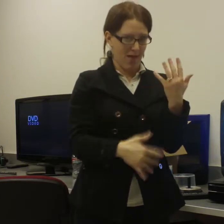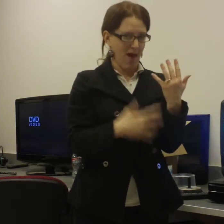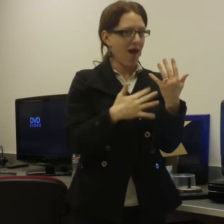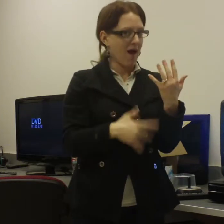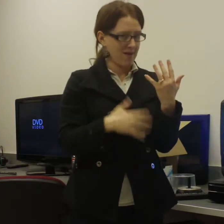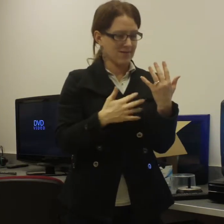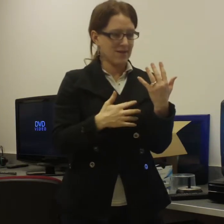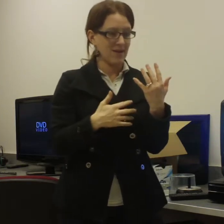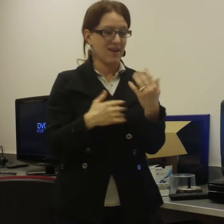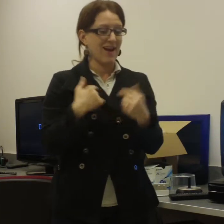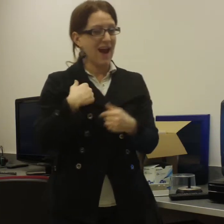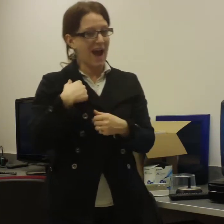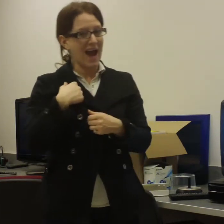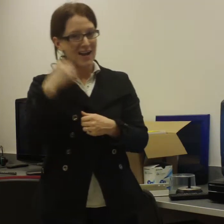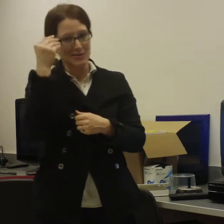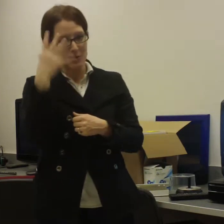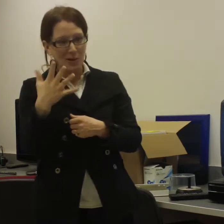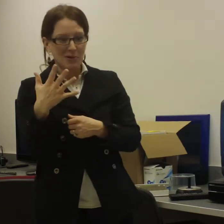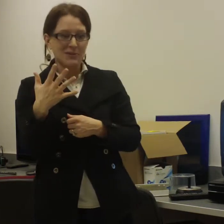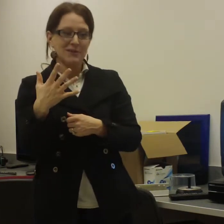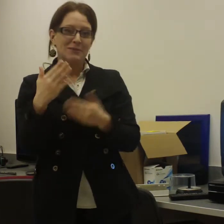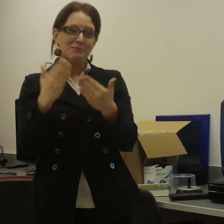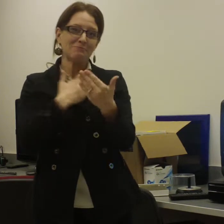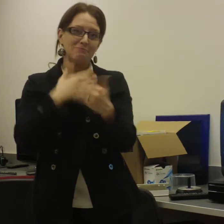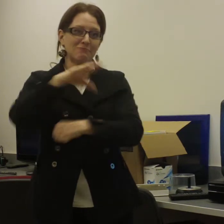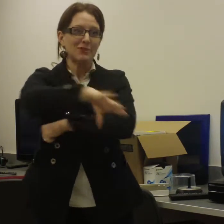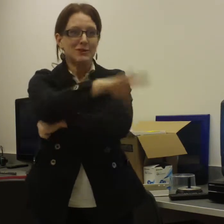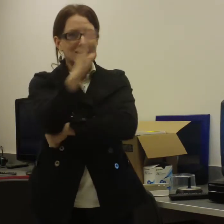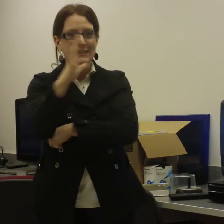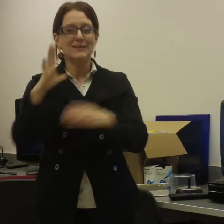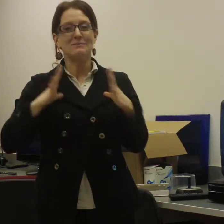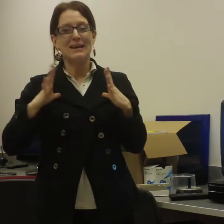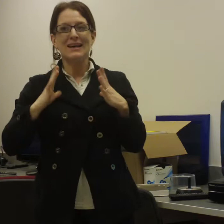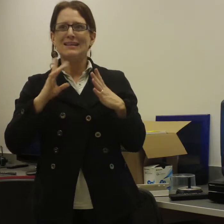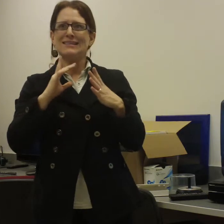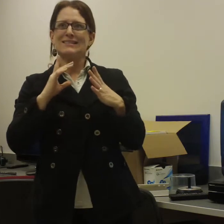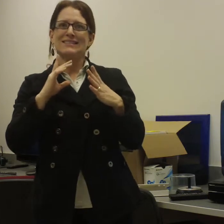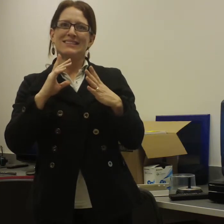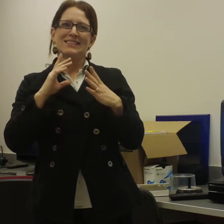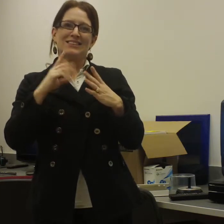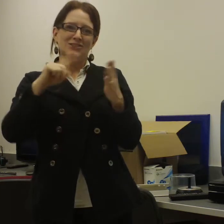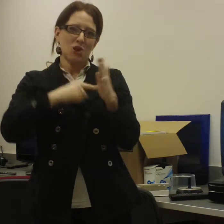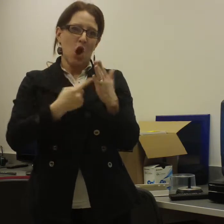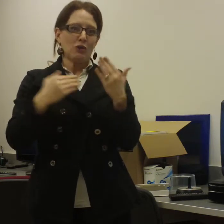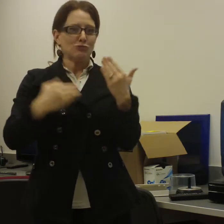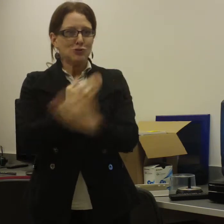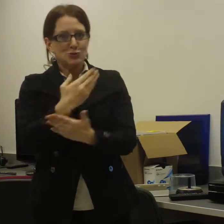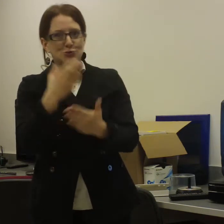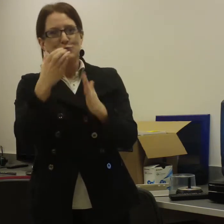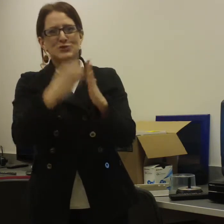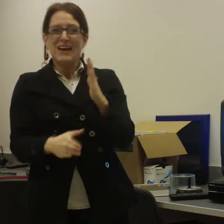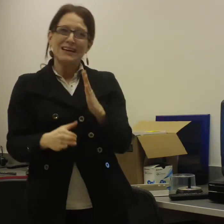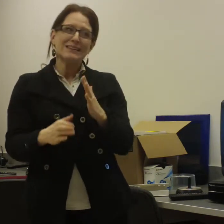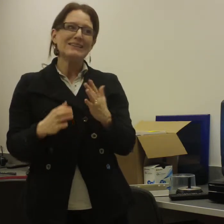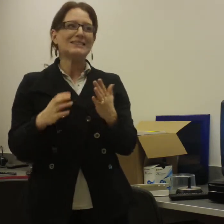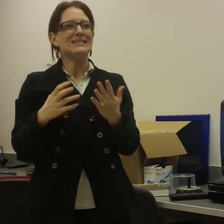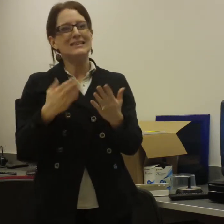best time to begin a whole new chapter, but I do want to at least get started in this chapter so we don't fall so far